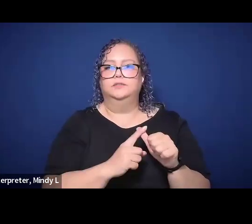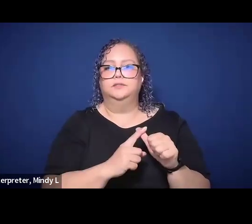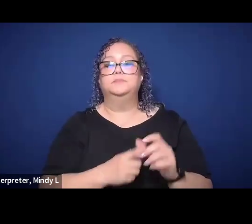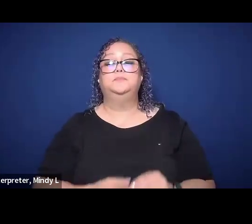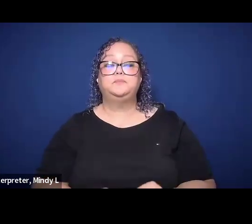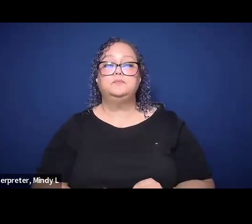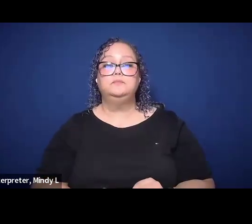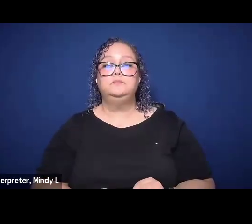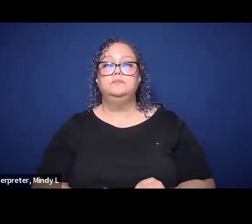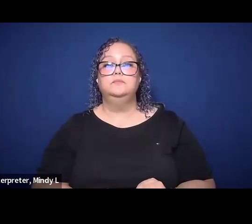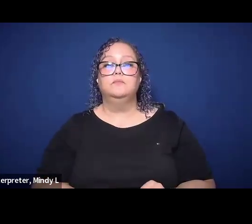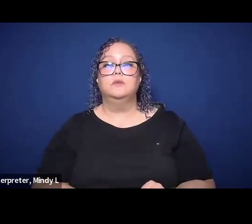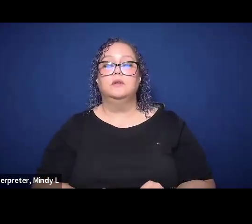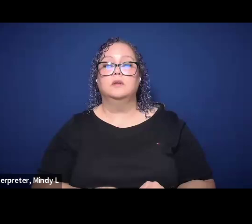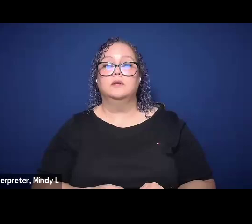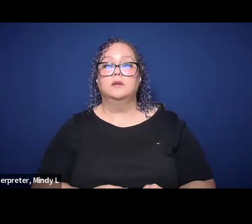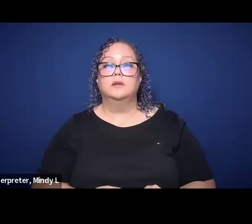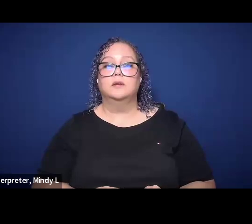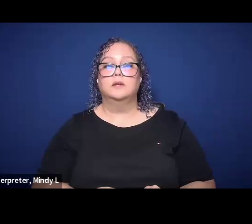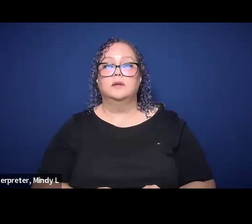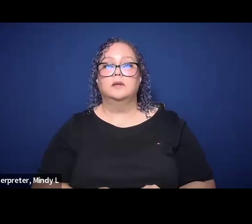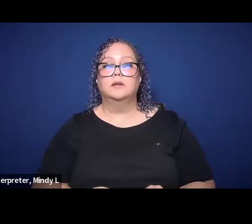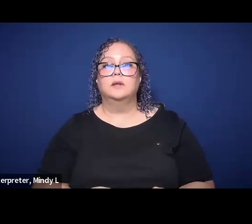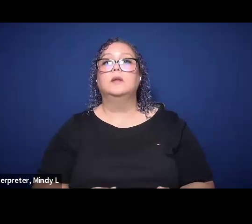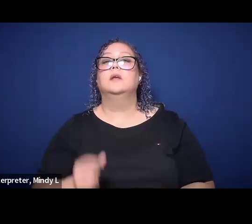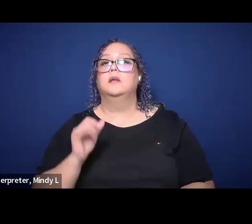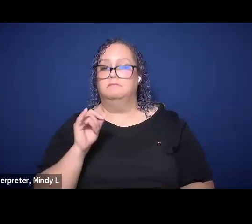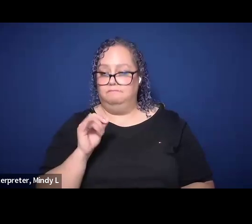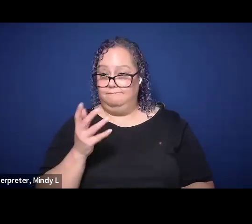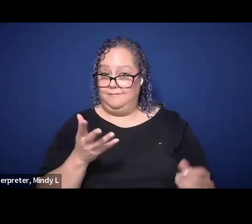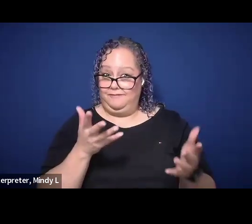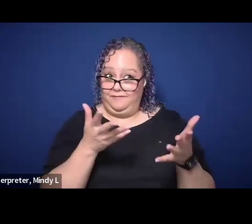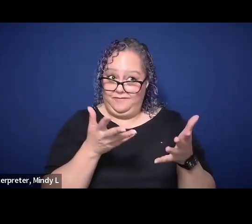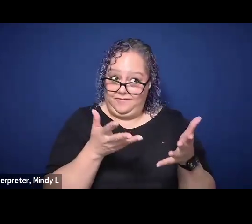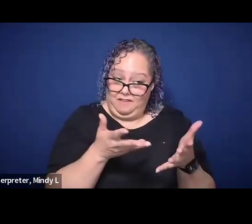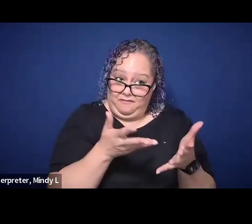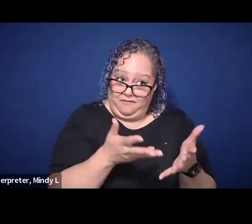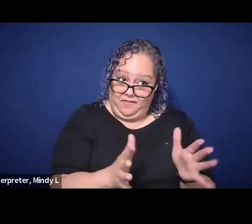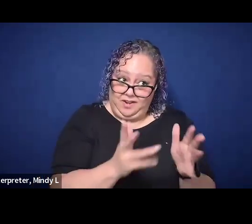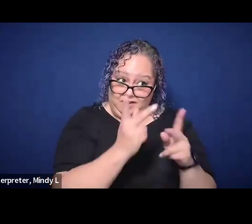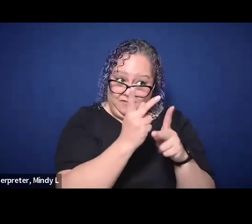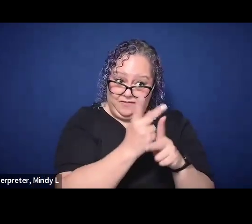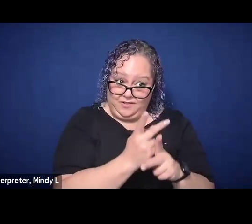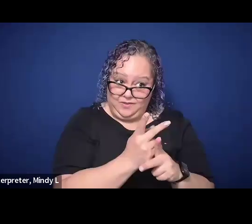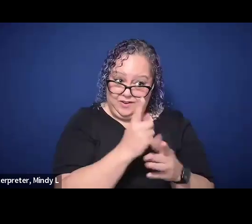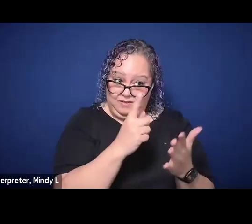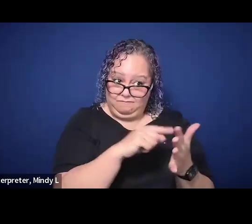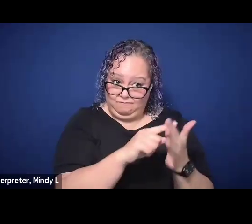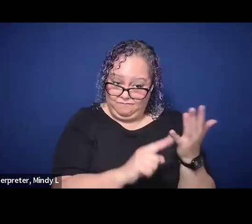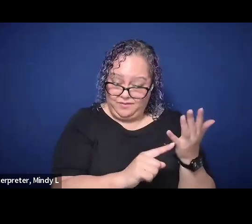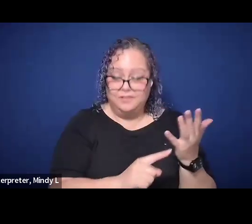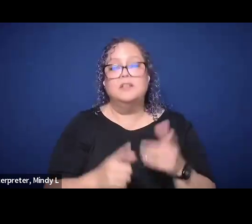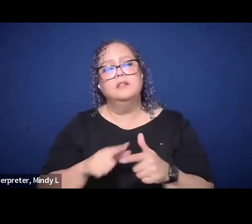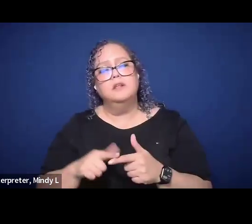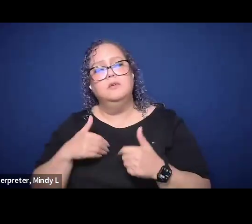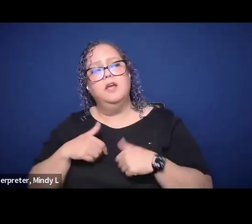Once you've done that, you'll have some amount of time left each week. And at that point, it's time